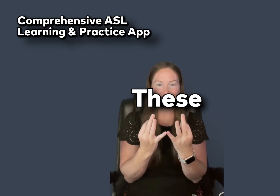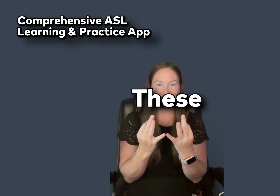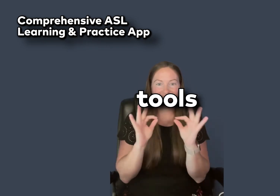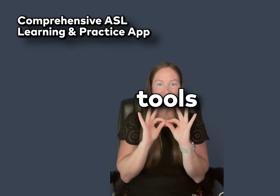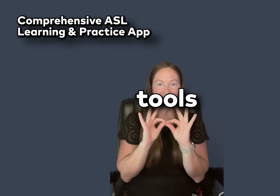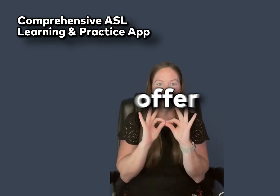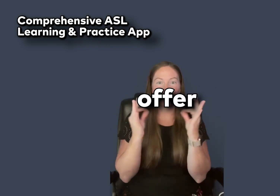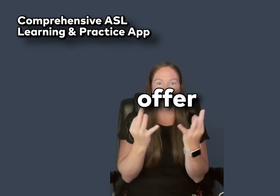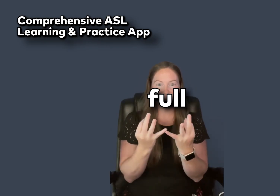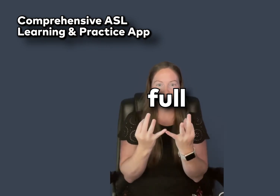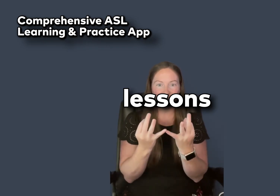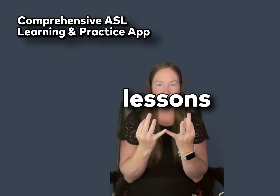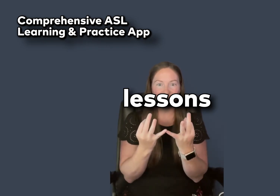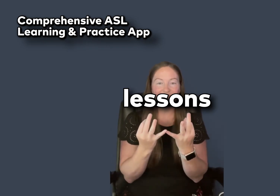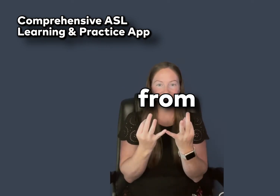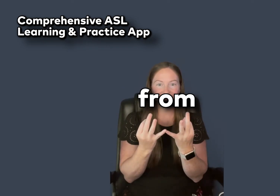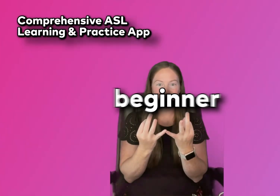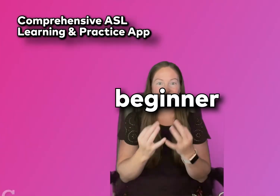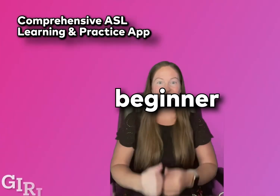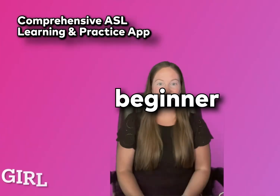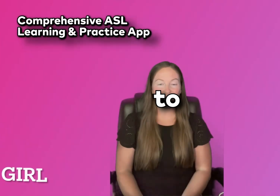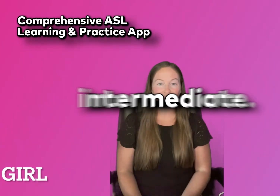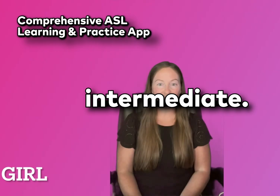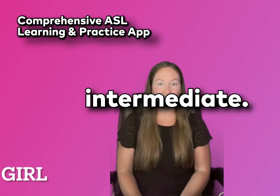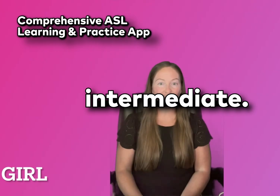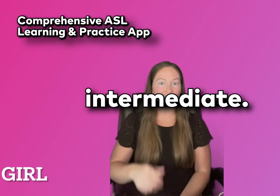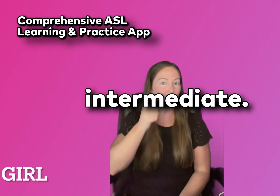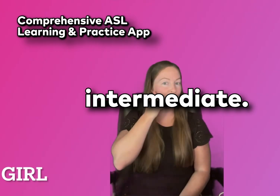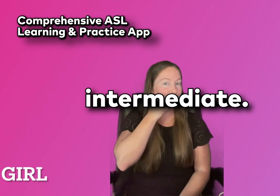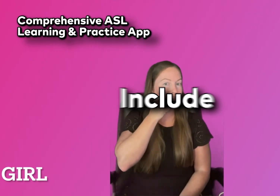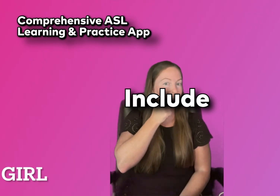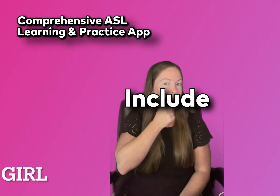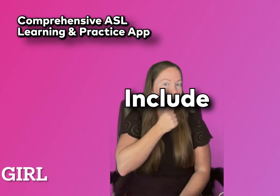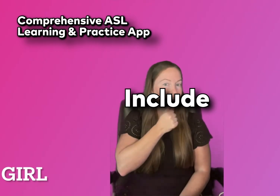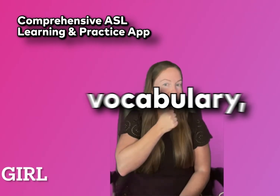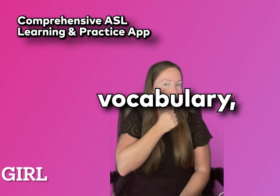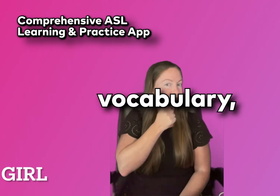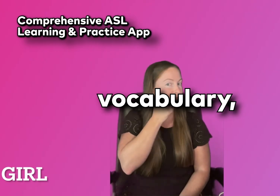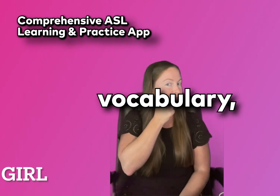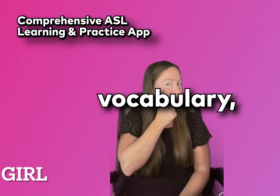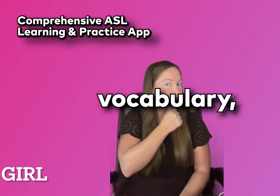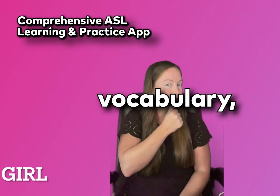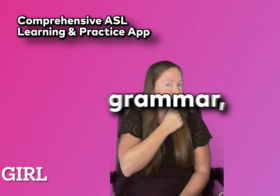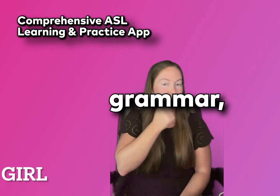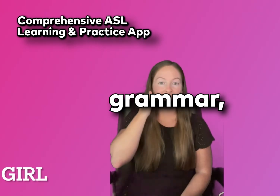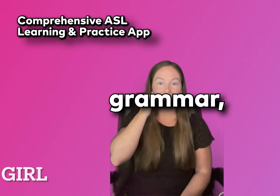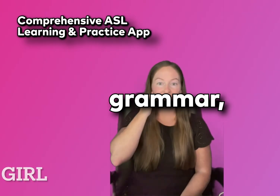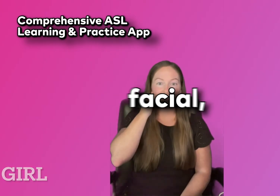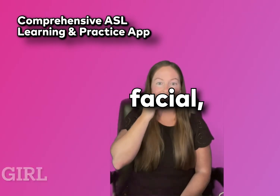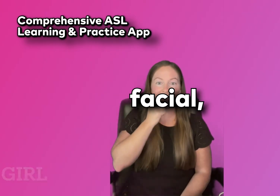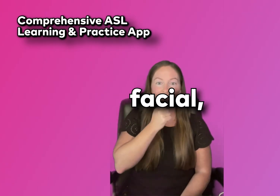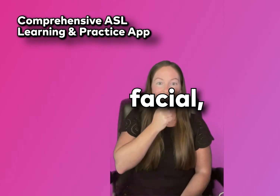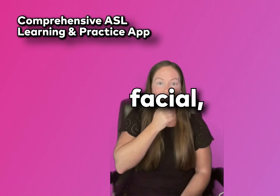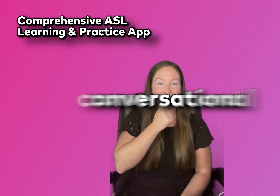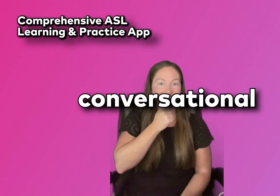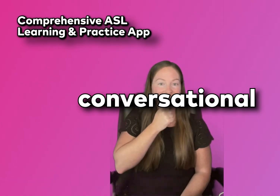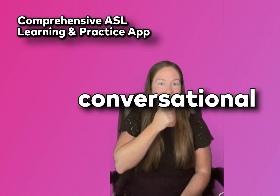These tools offer full lessons from beginner to intermediate. Include vocabulary, grammar of ASL,